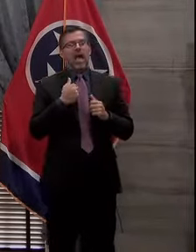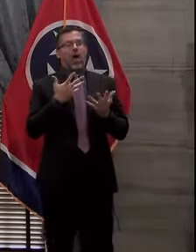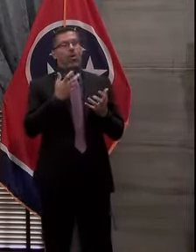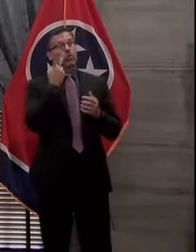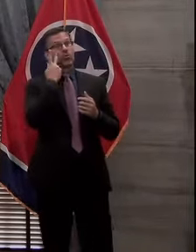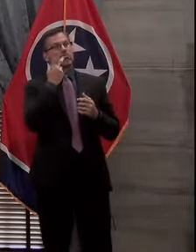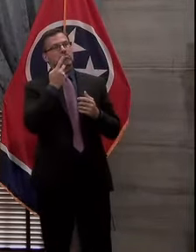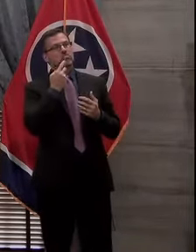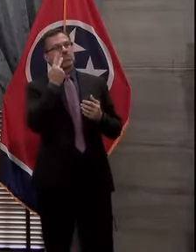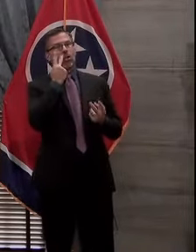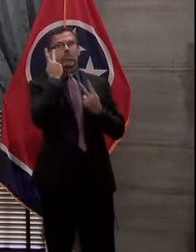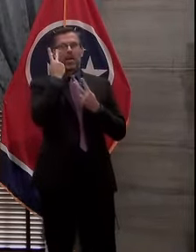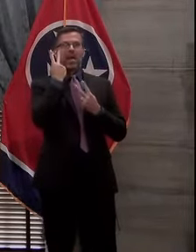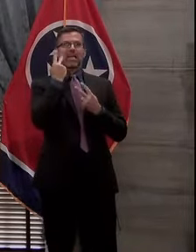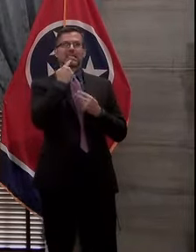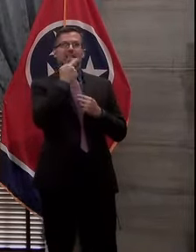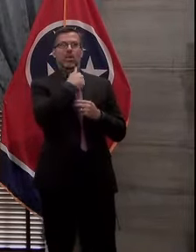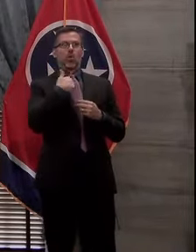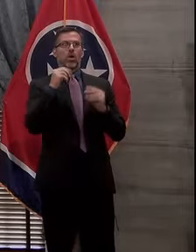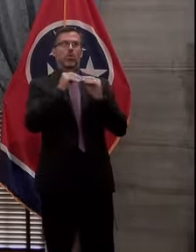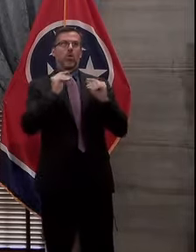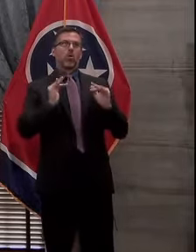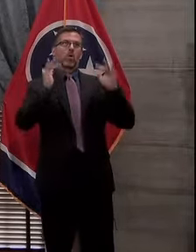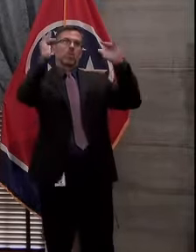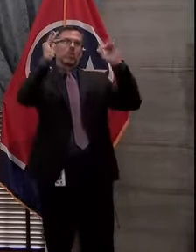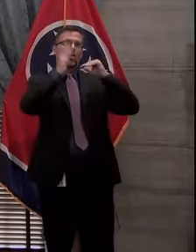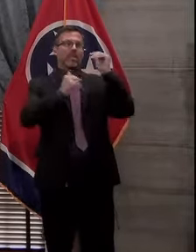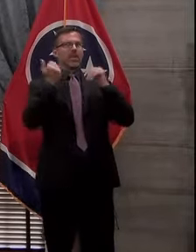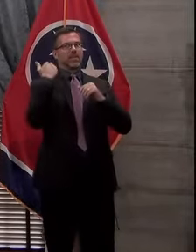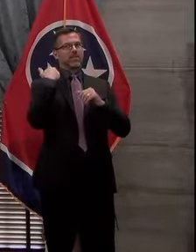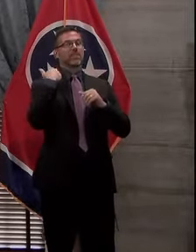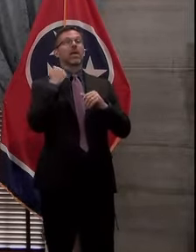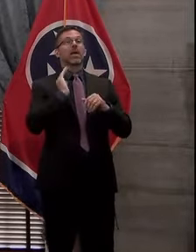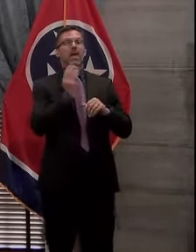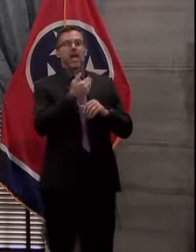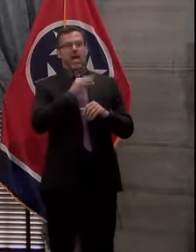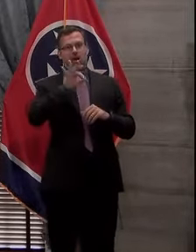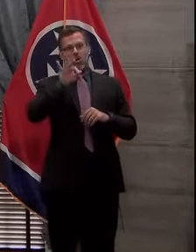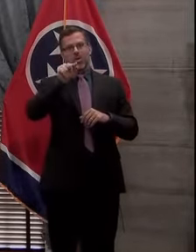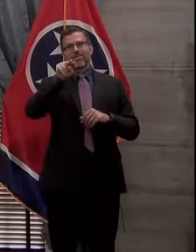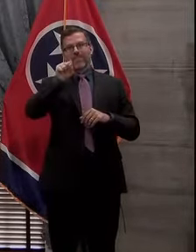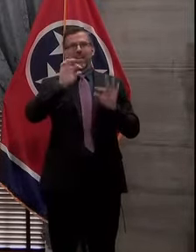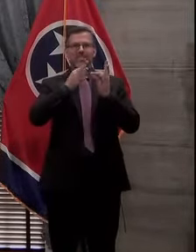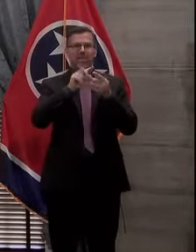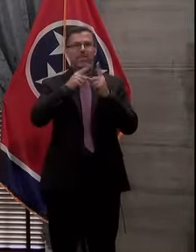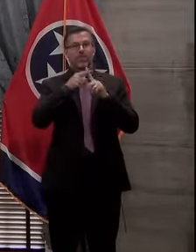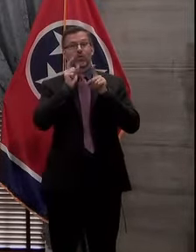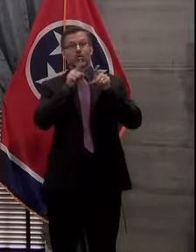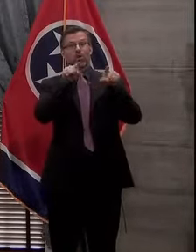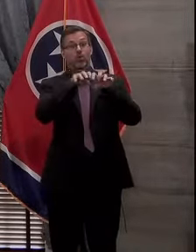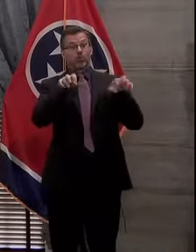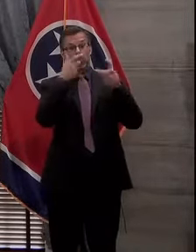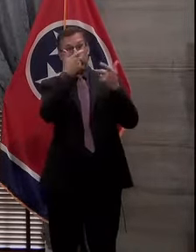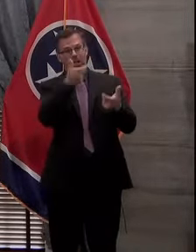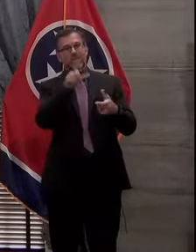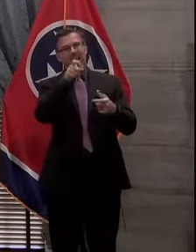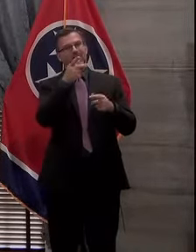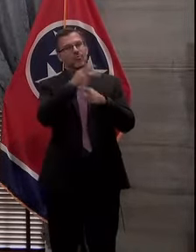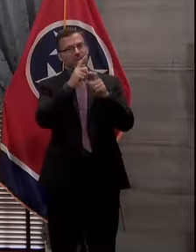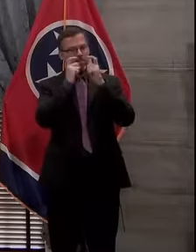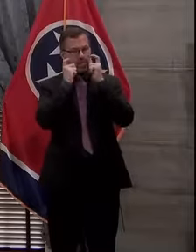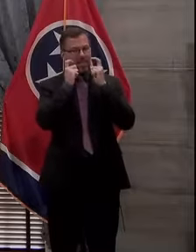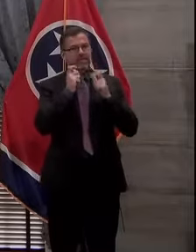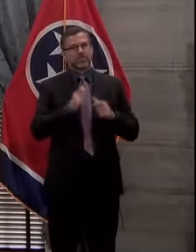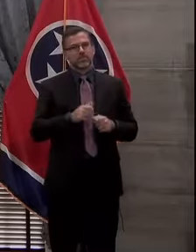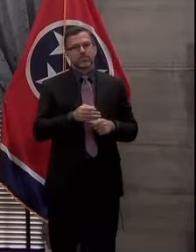sophisticated than then, but our fans will need to wear masks in stadiums this year, too, to keep themselves safe as well. And Commissioner, we've